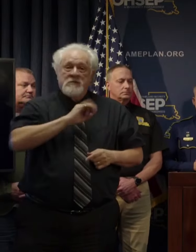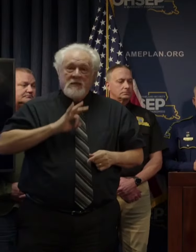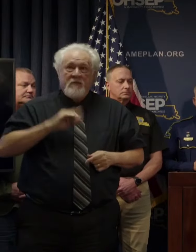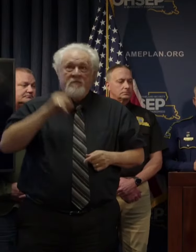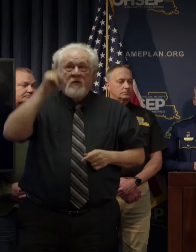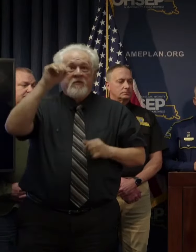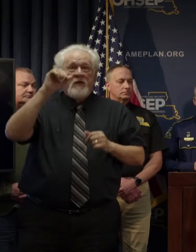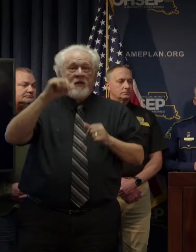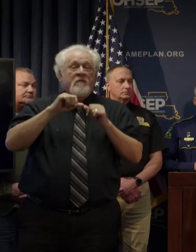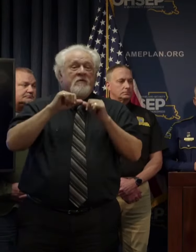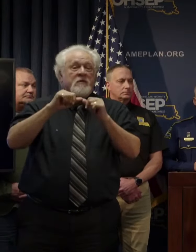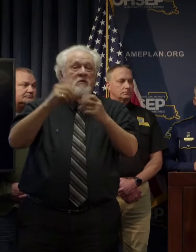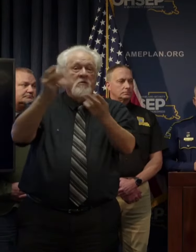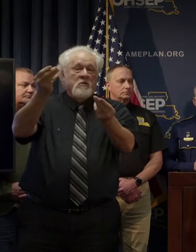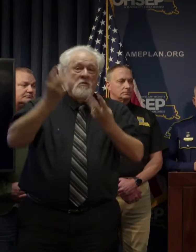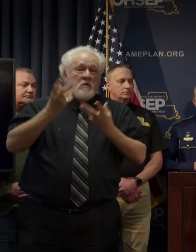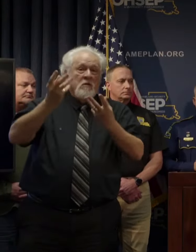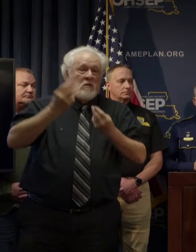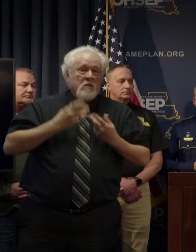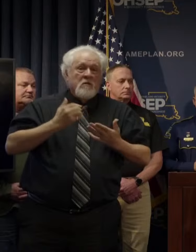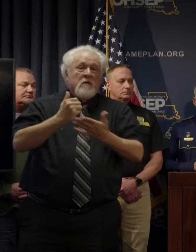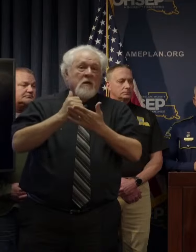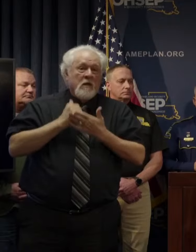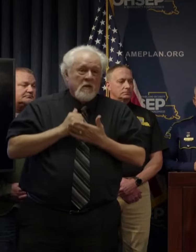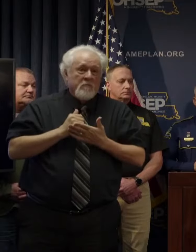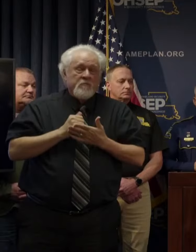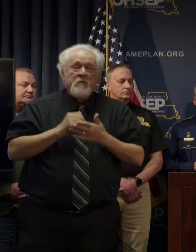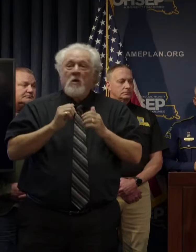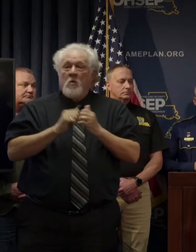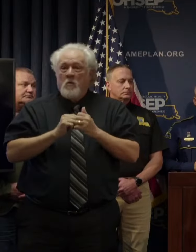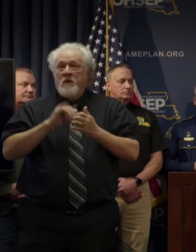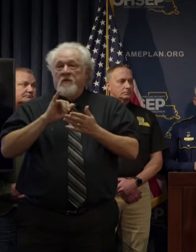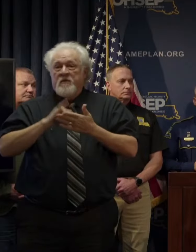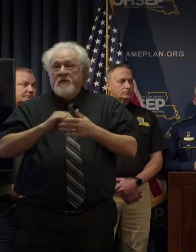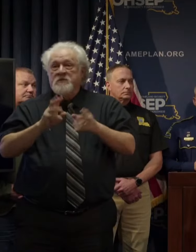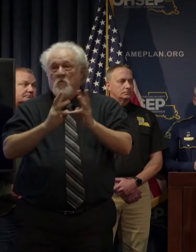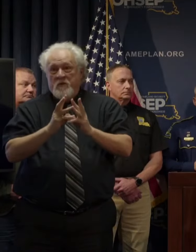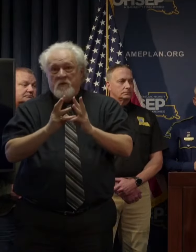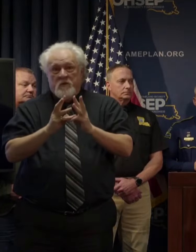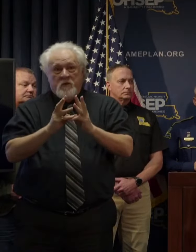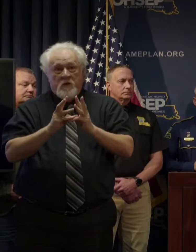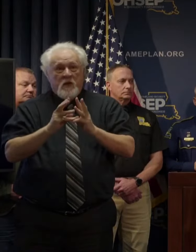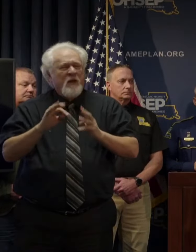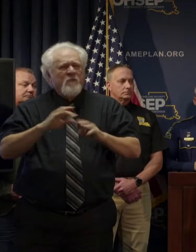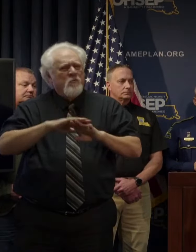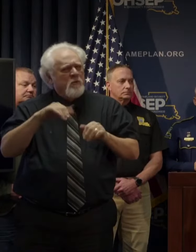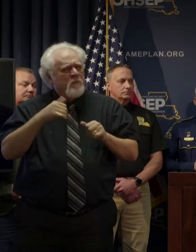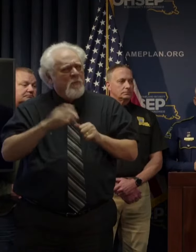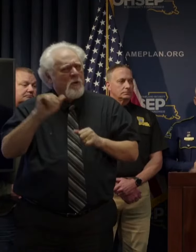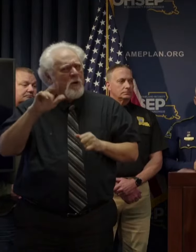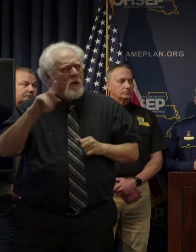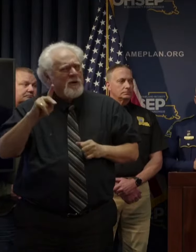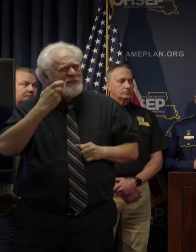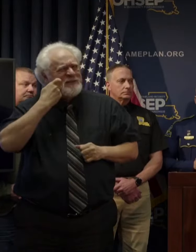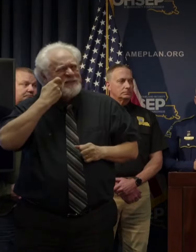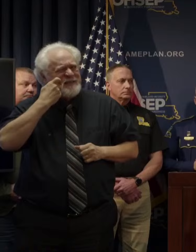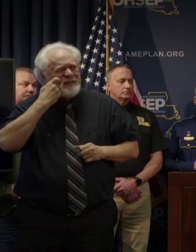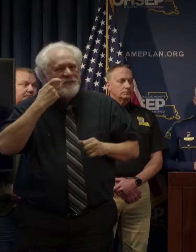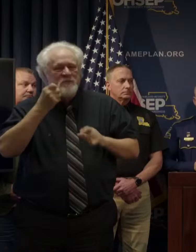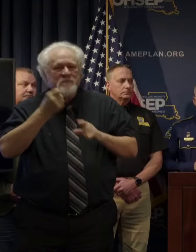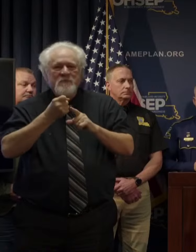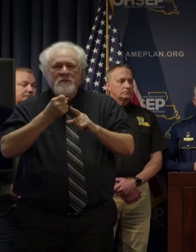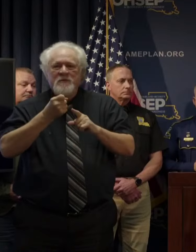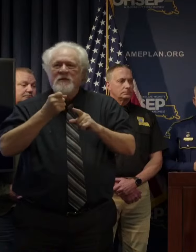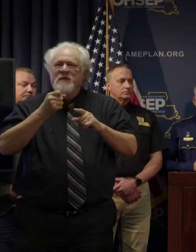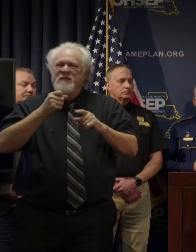continued to pour resources into our state to help us with this incoming weather event. If you don't remember, Arkansas just went through a